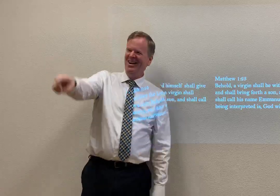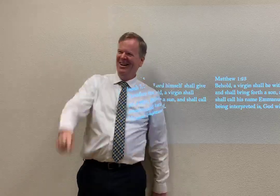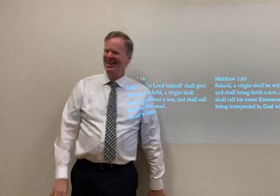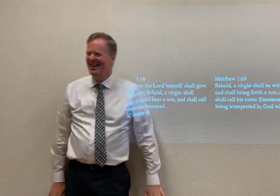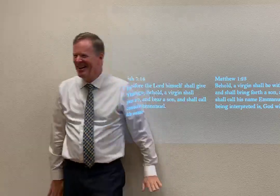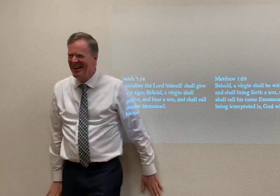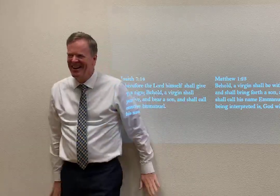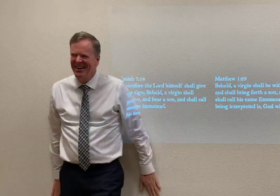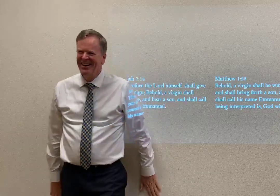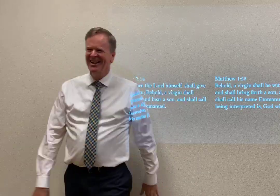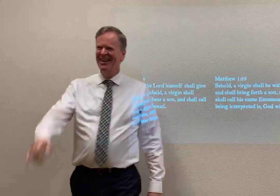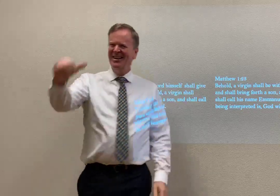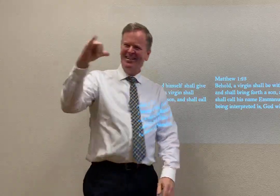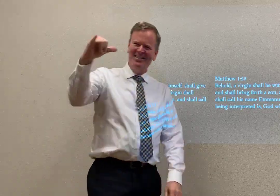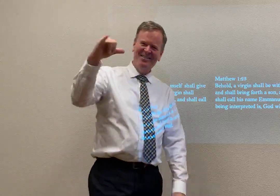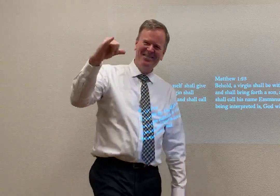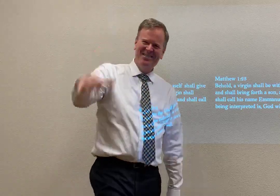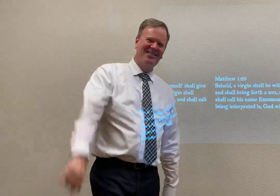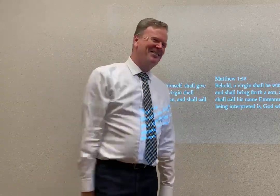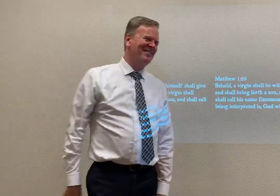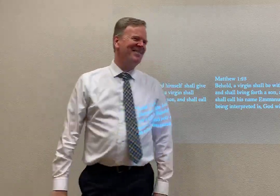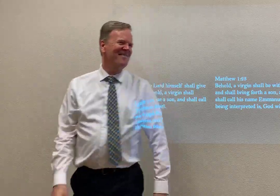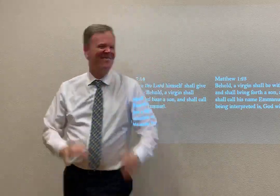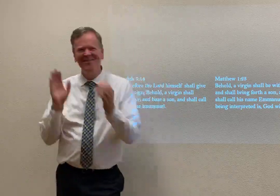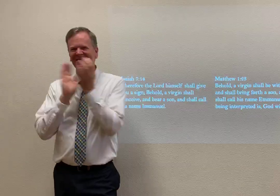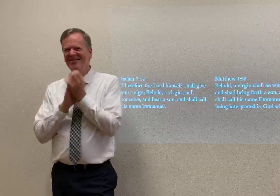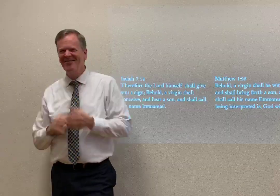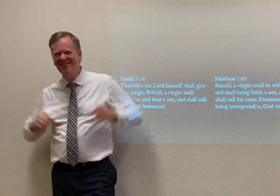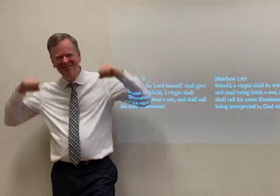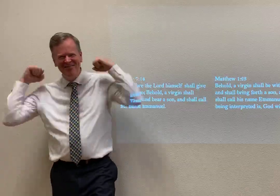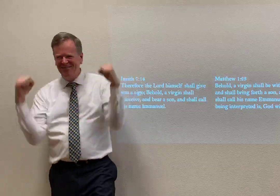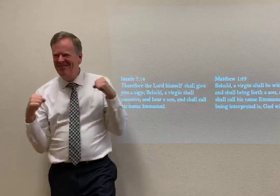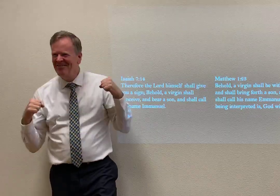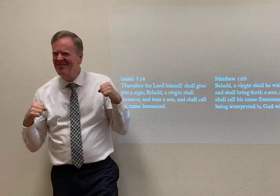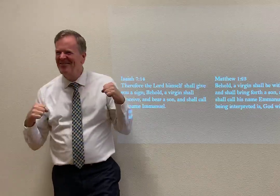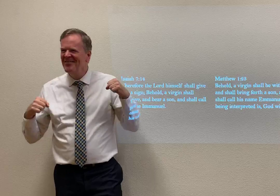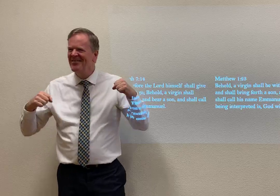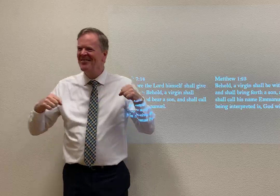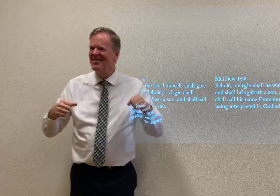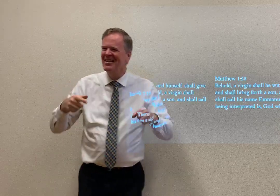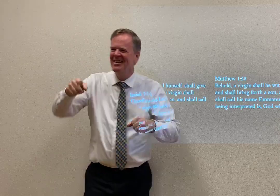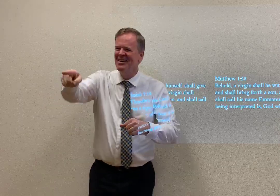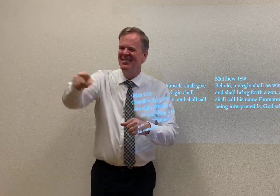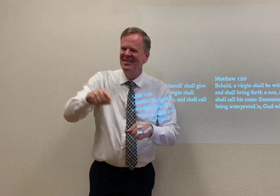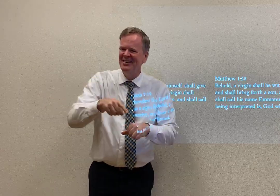Yes, same. To continue, we'll have time. Yes.